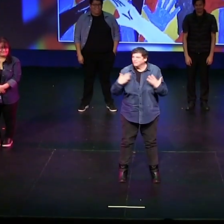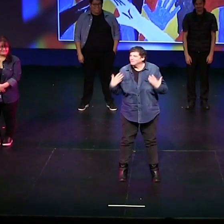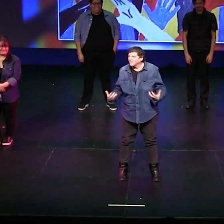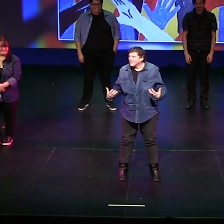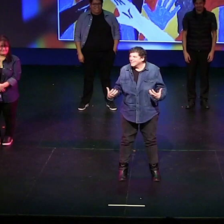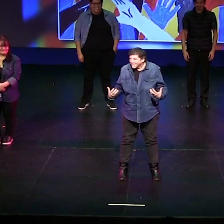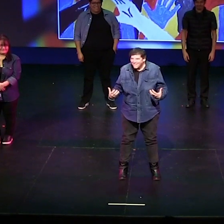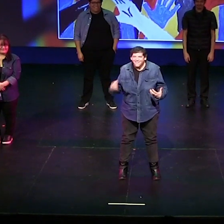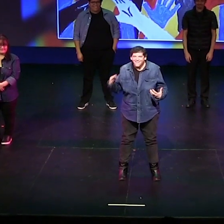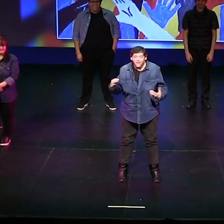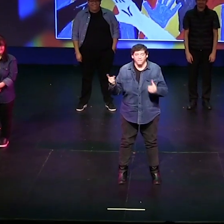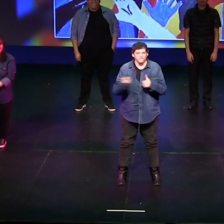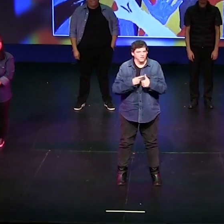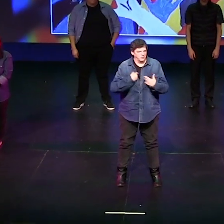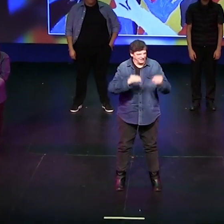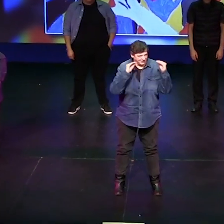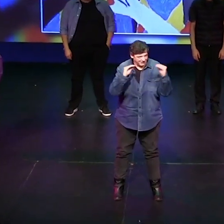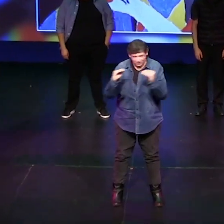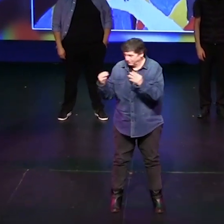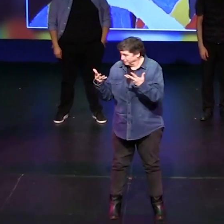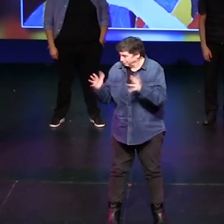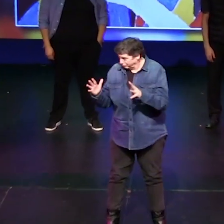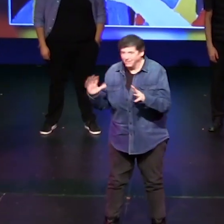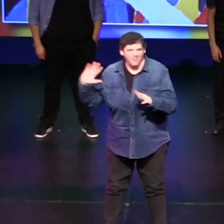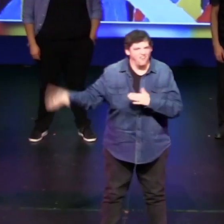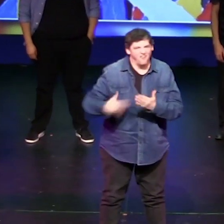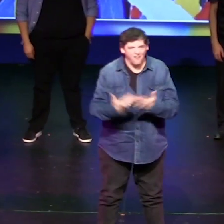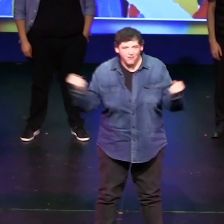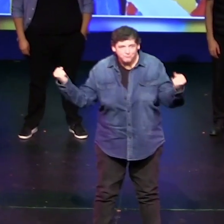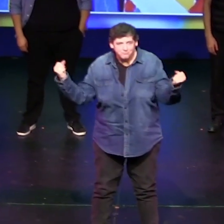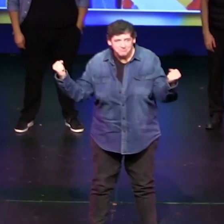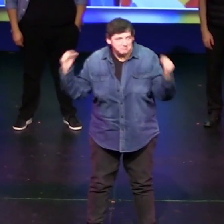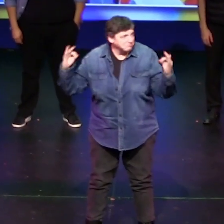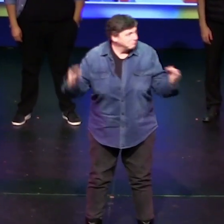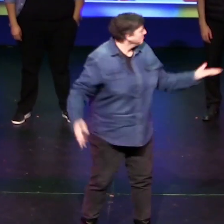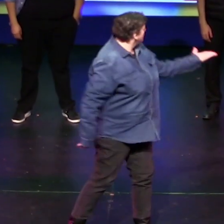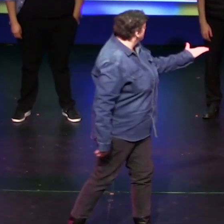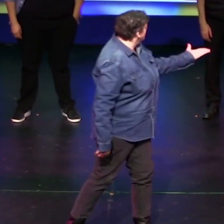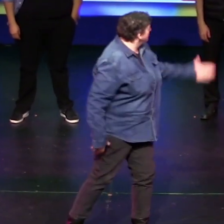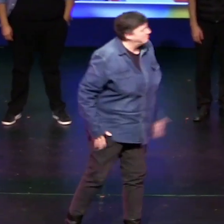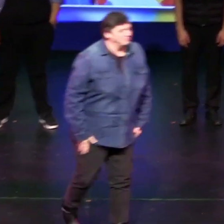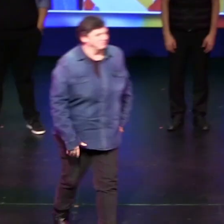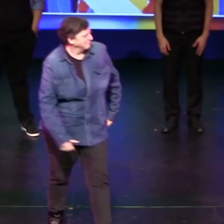Maybe a little audience participation. We'll show you what to do, and then we'll all sign it together.